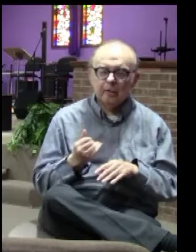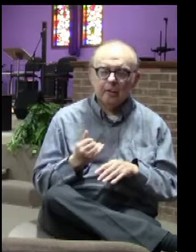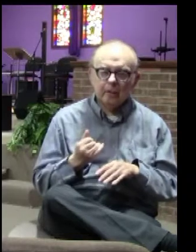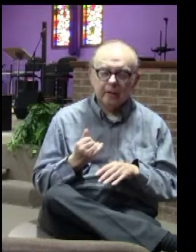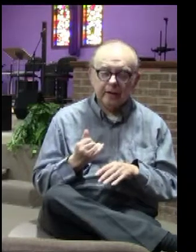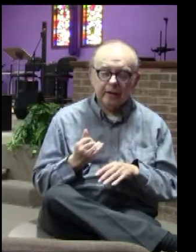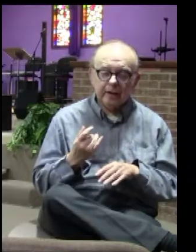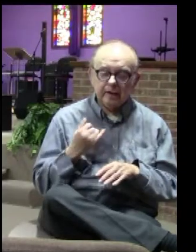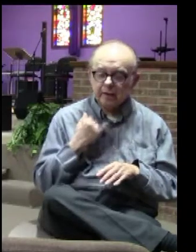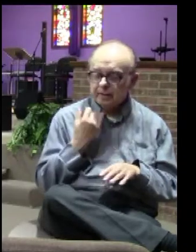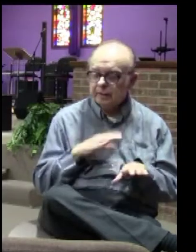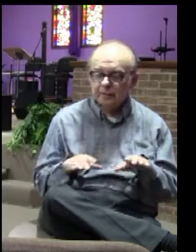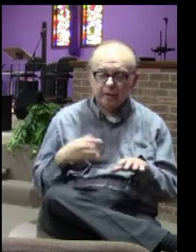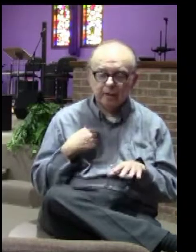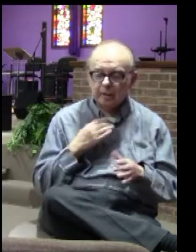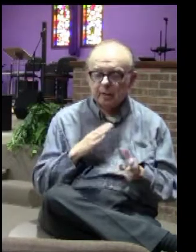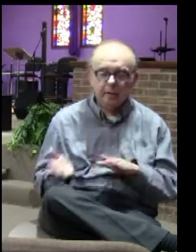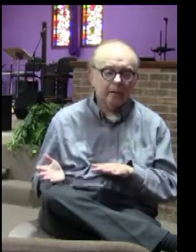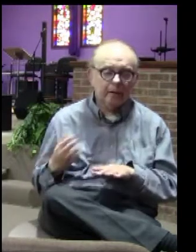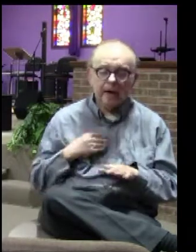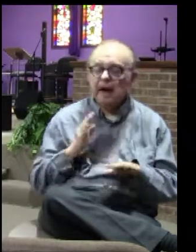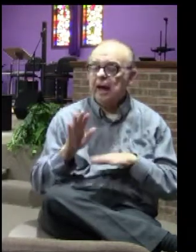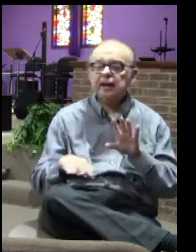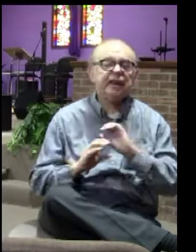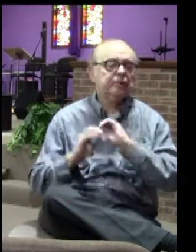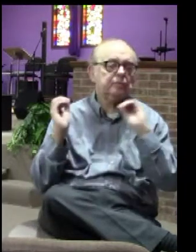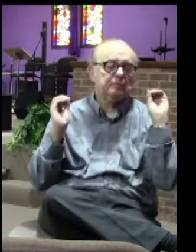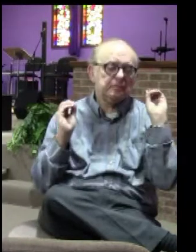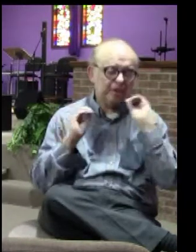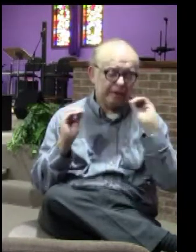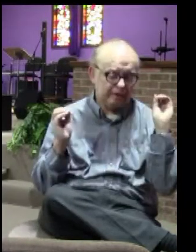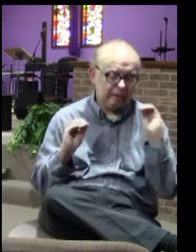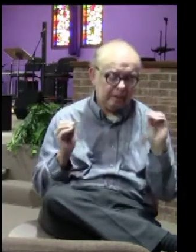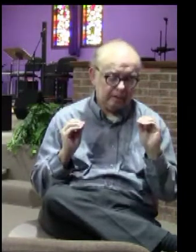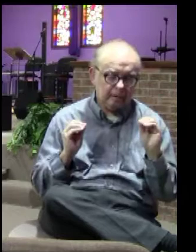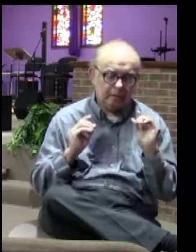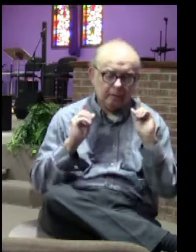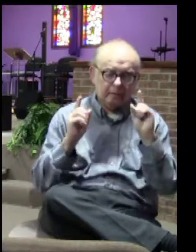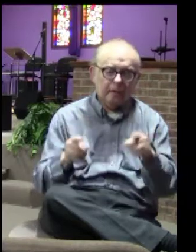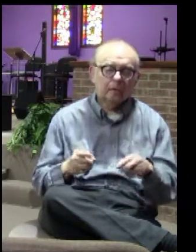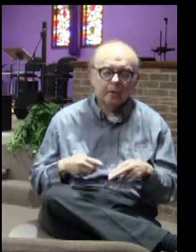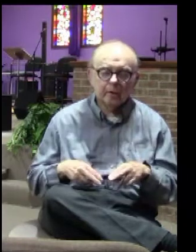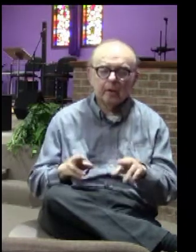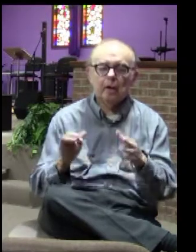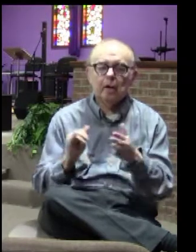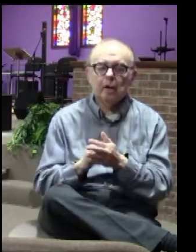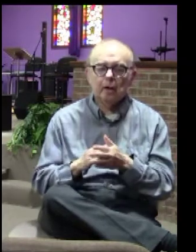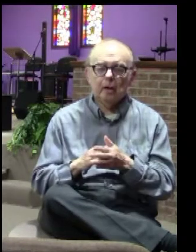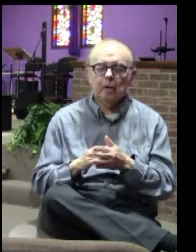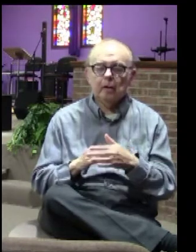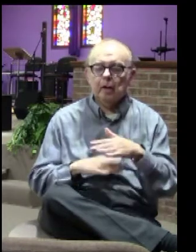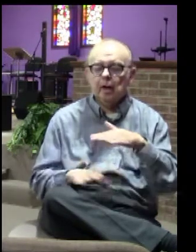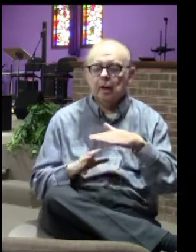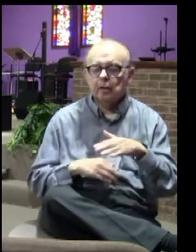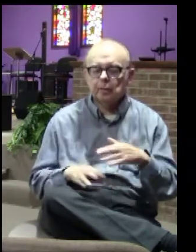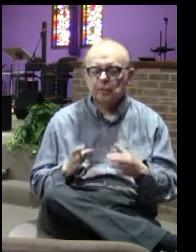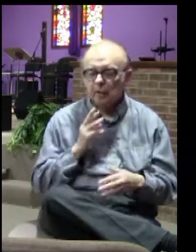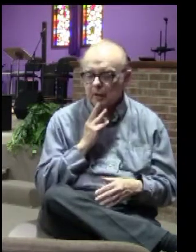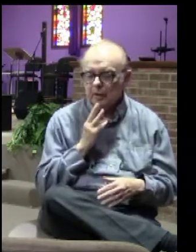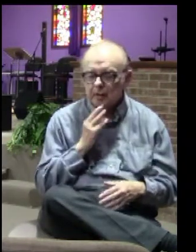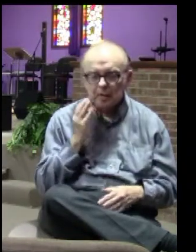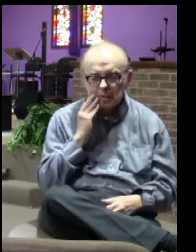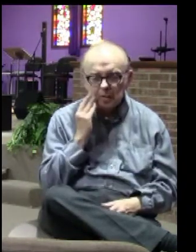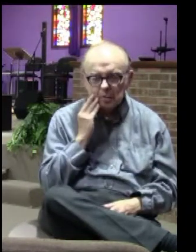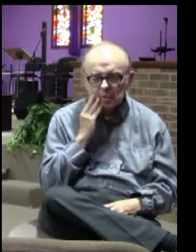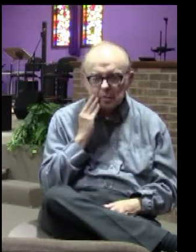we were dead. I can't swim a lick. And going into a river that has undercurrents, and you know